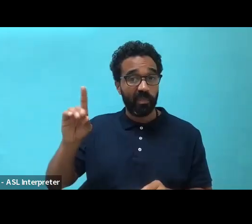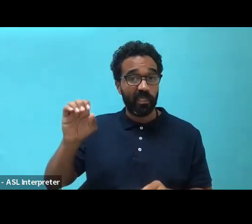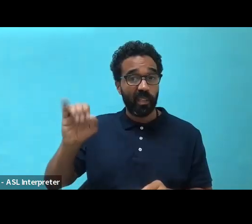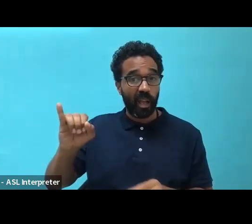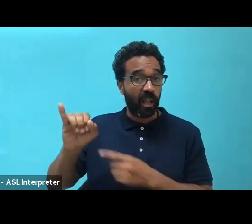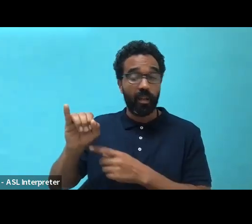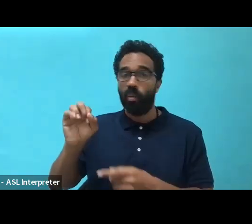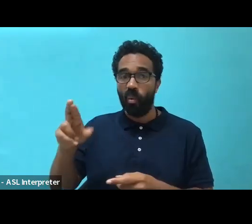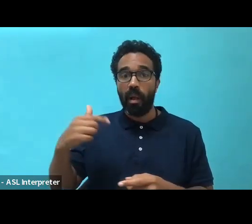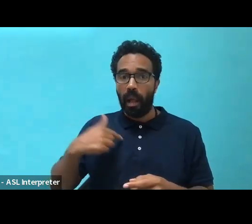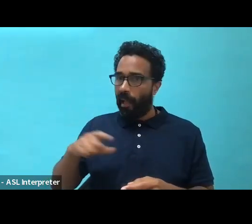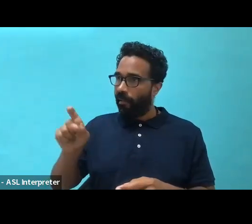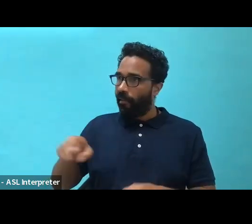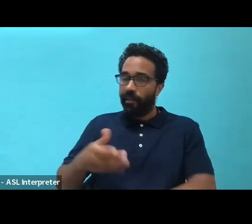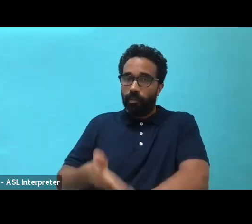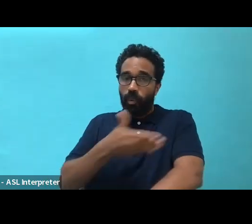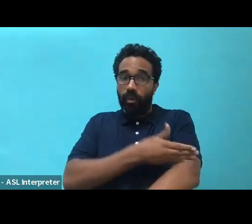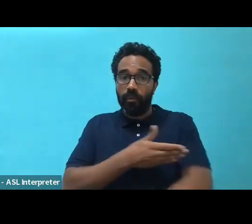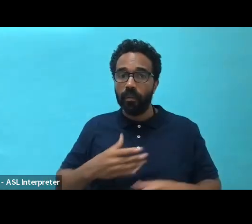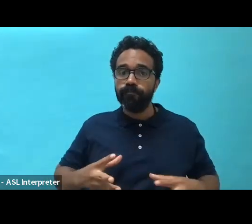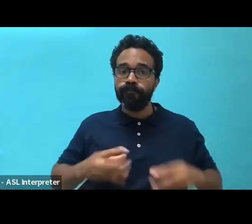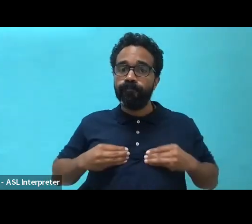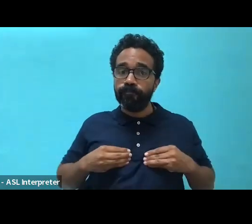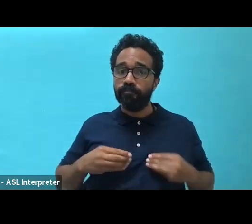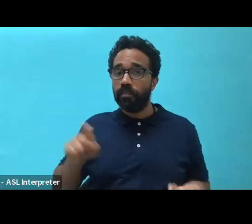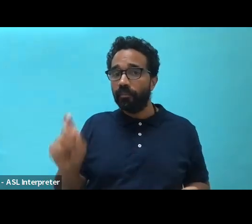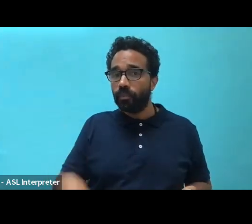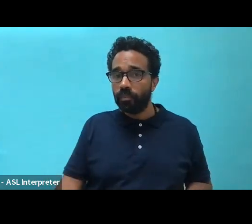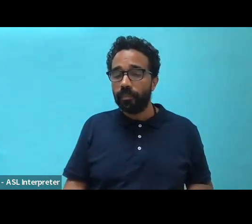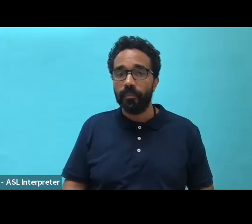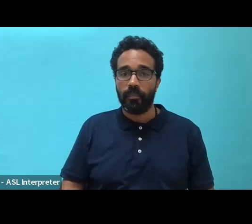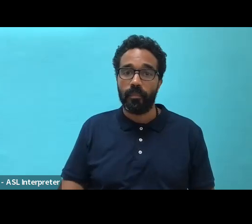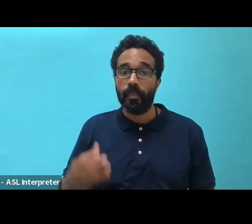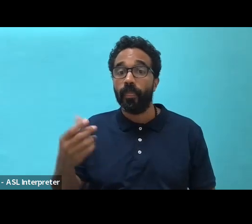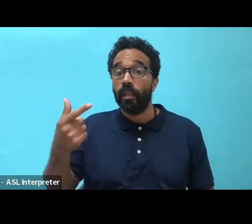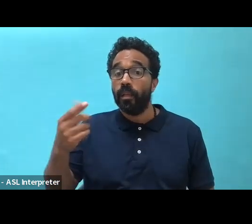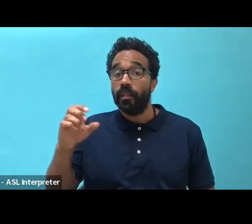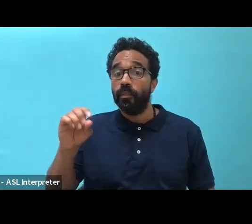do? After George Floyd was murdered in